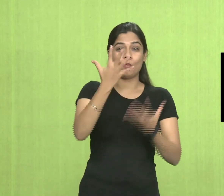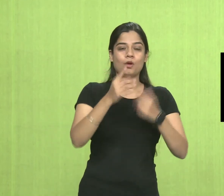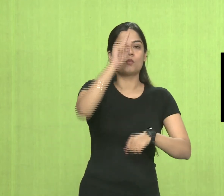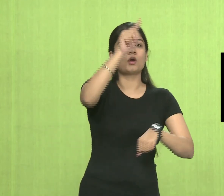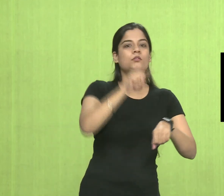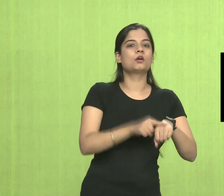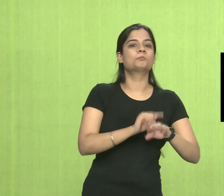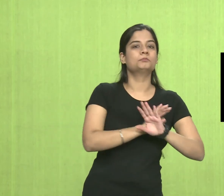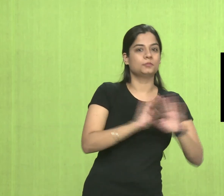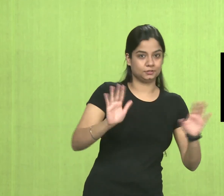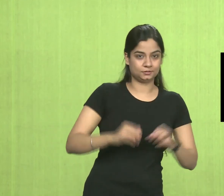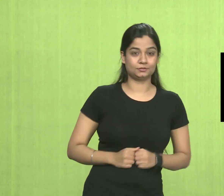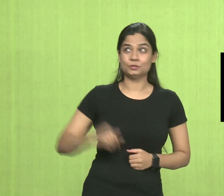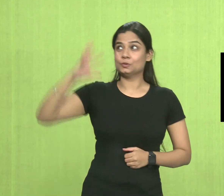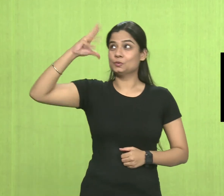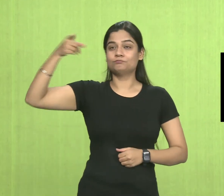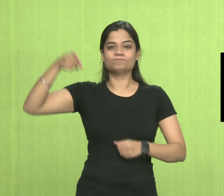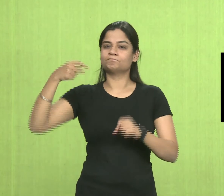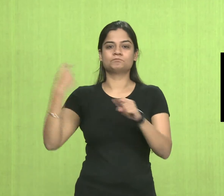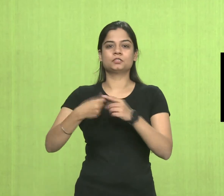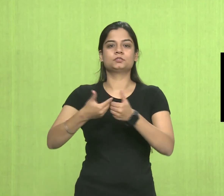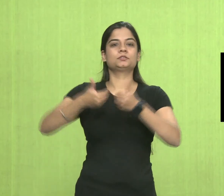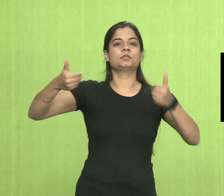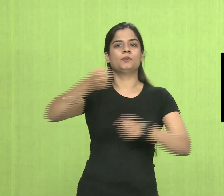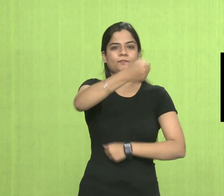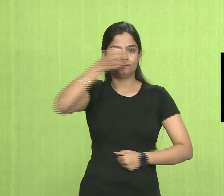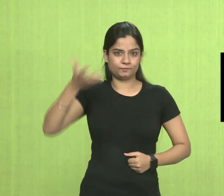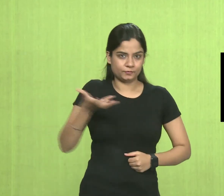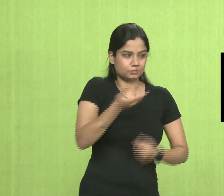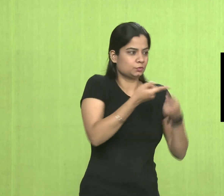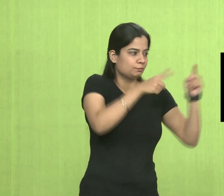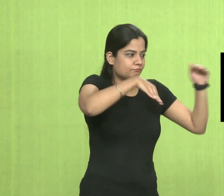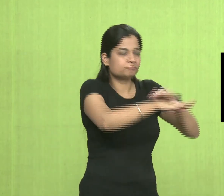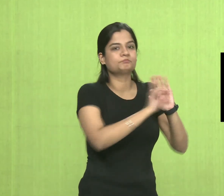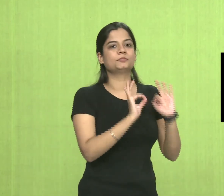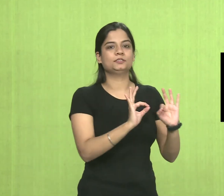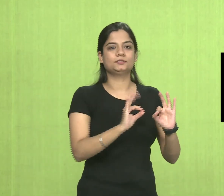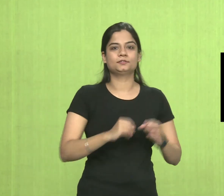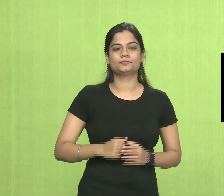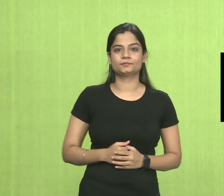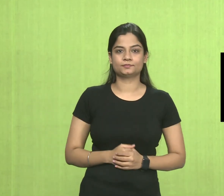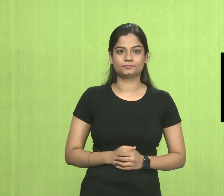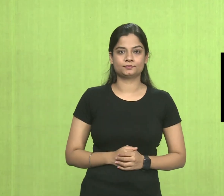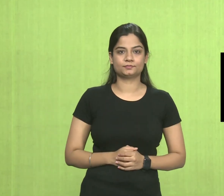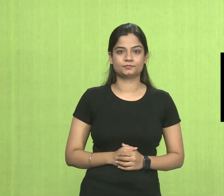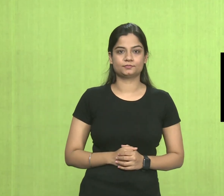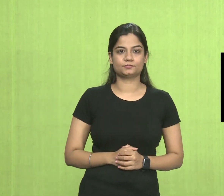milk. So it's good if you boil it just once and not excessively. Keep it inside the fridge or room